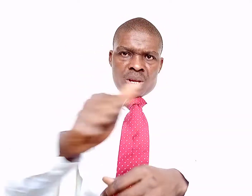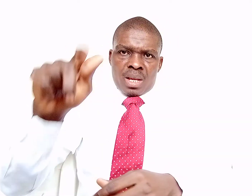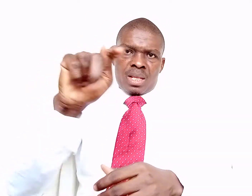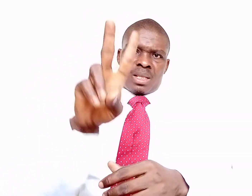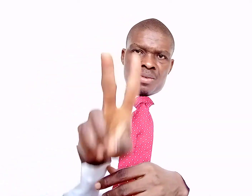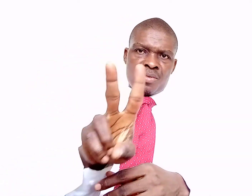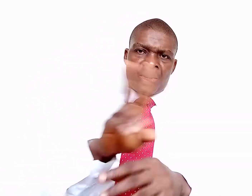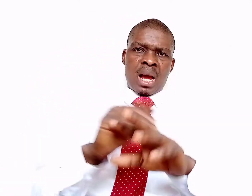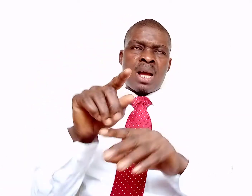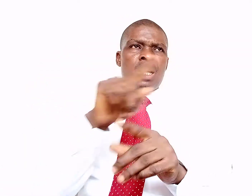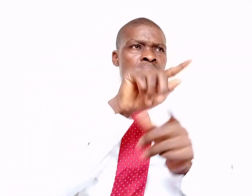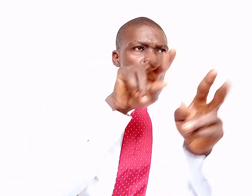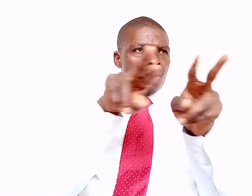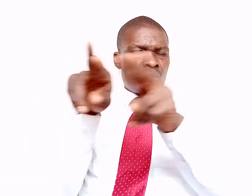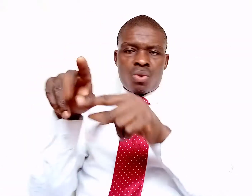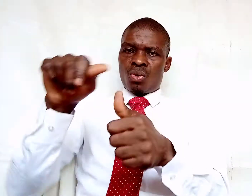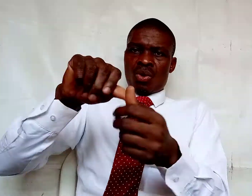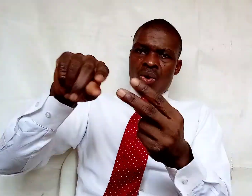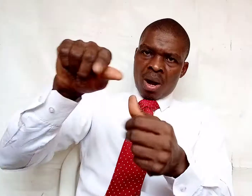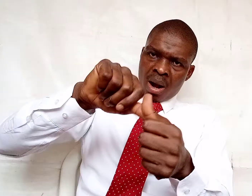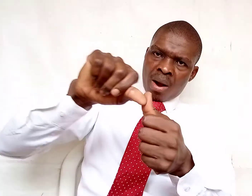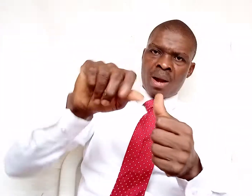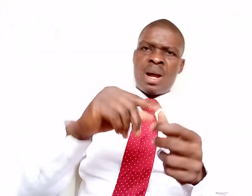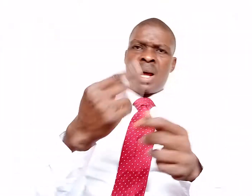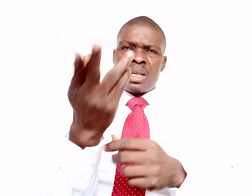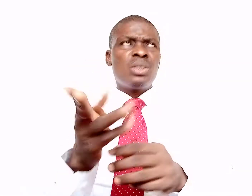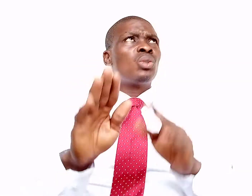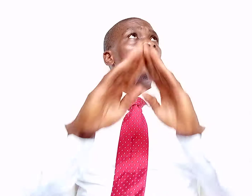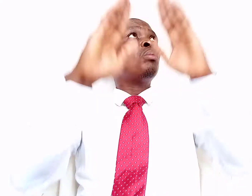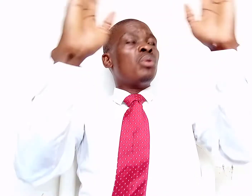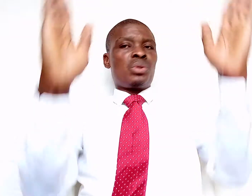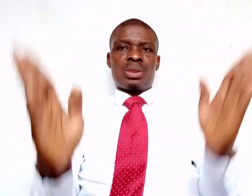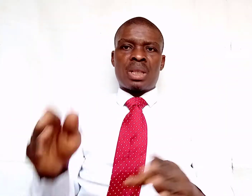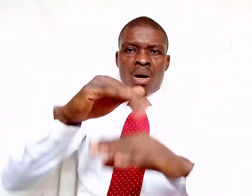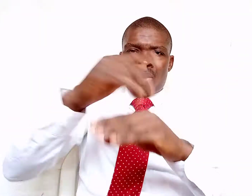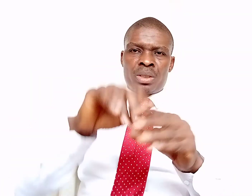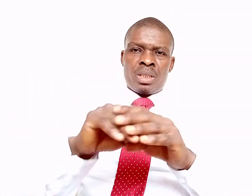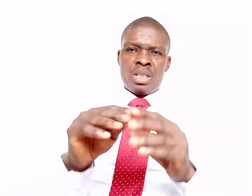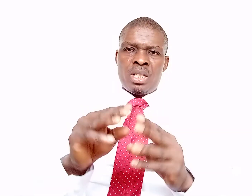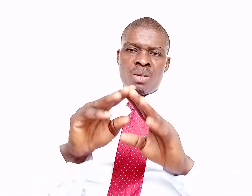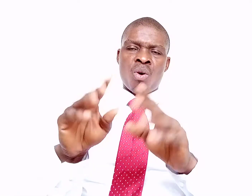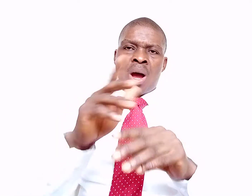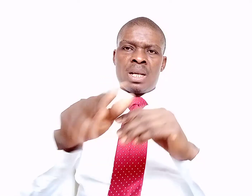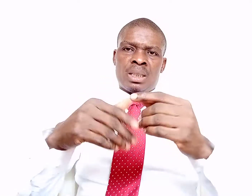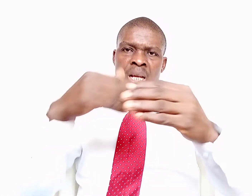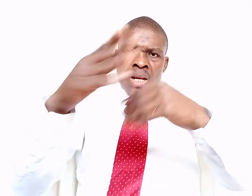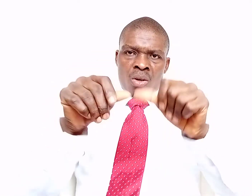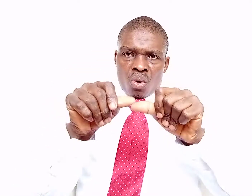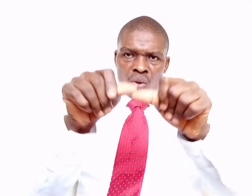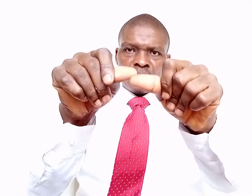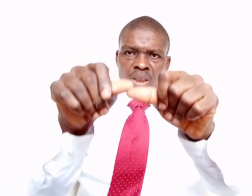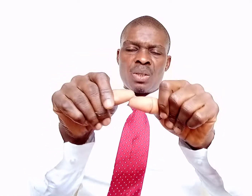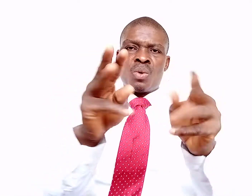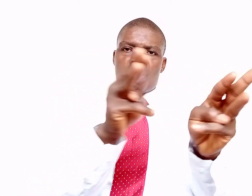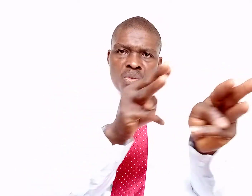looked around and saw posters on the wall. As I went further in, I noticed everyone was